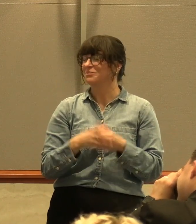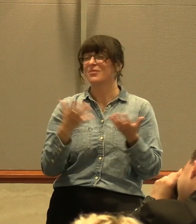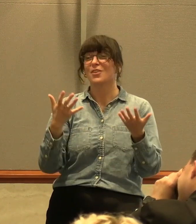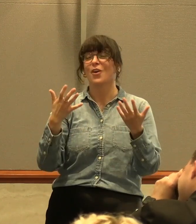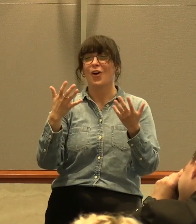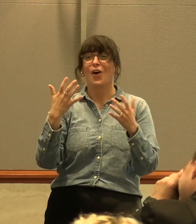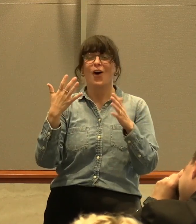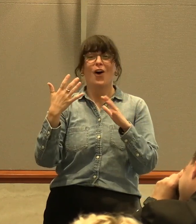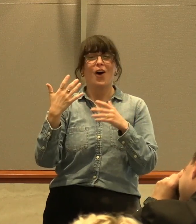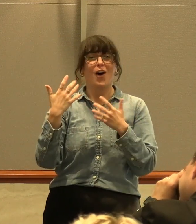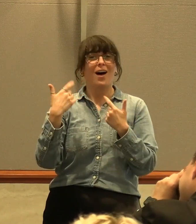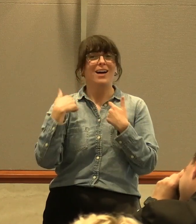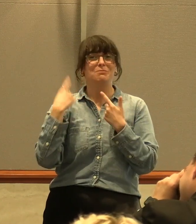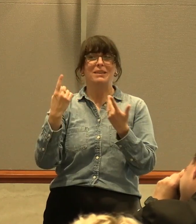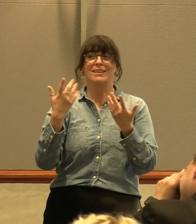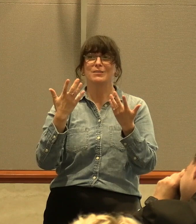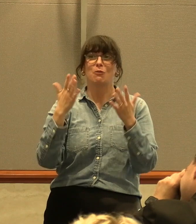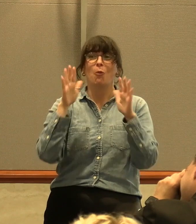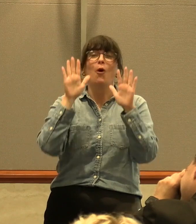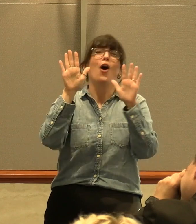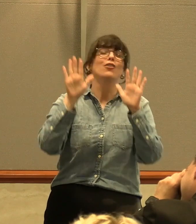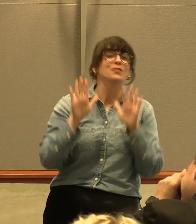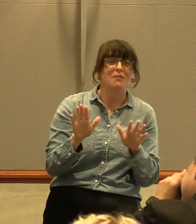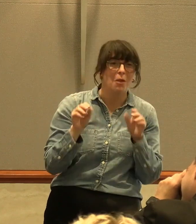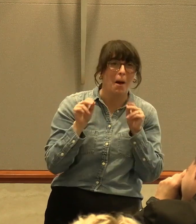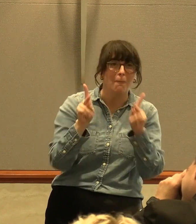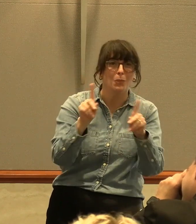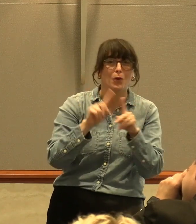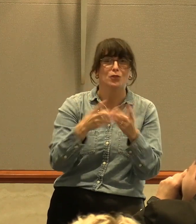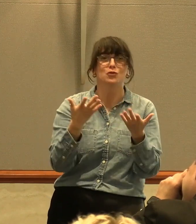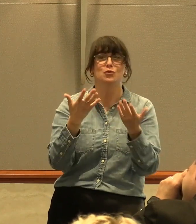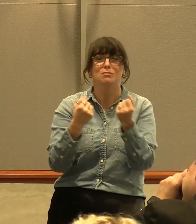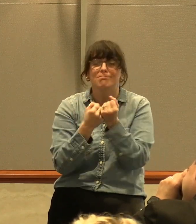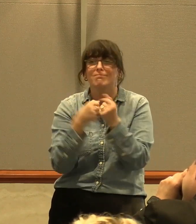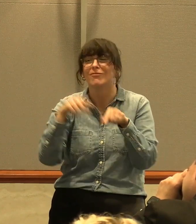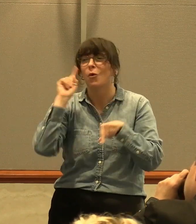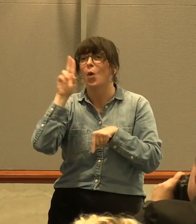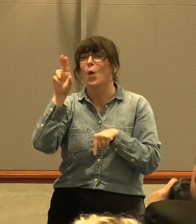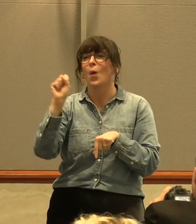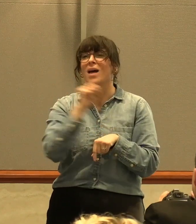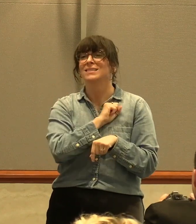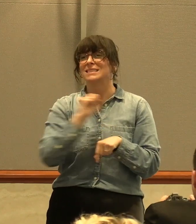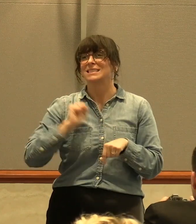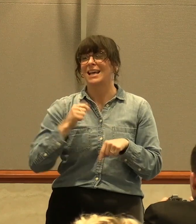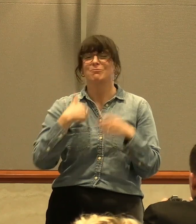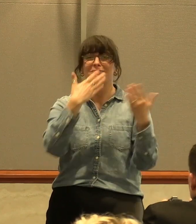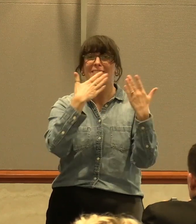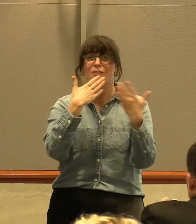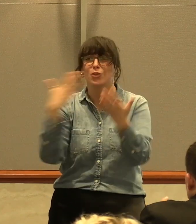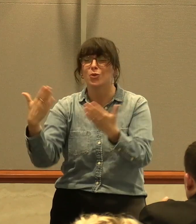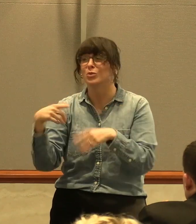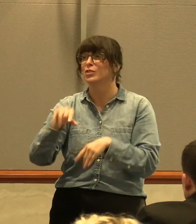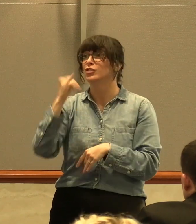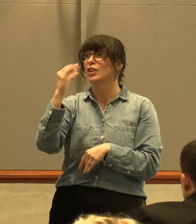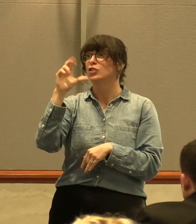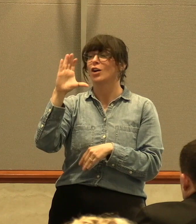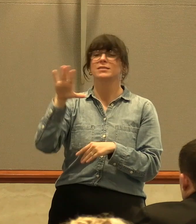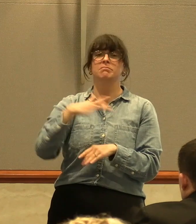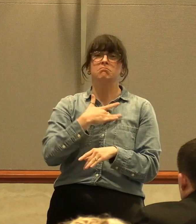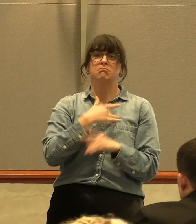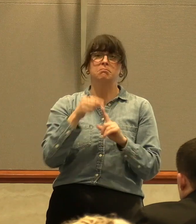So it's been a wonderful, wonderful opportunity to serve in the United States Senate. I thank you very much. The JCRC is